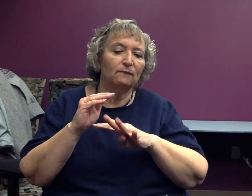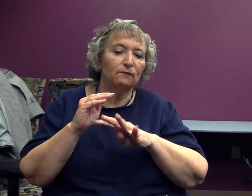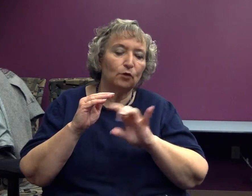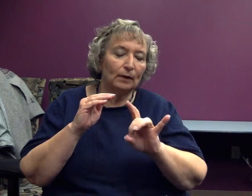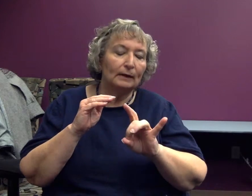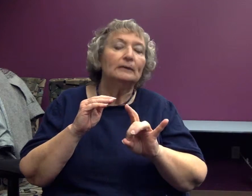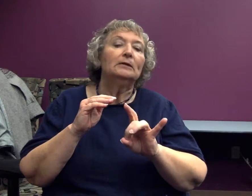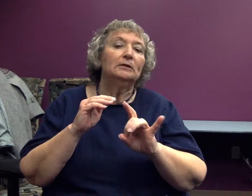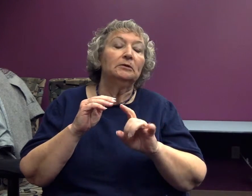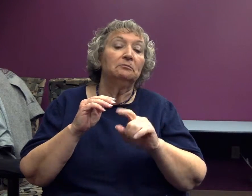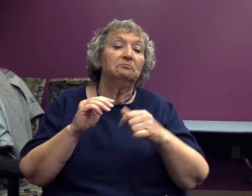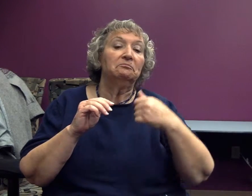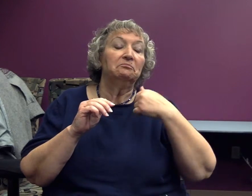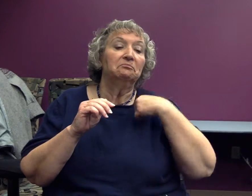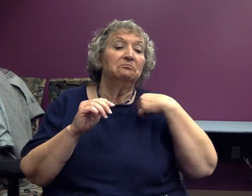point.